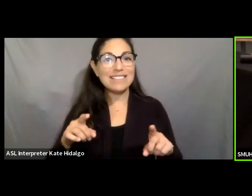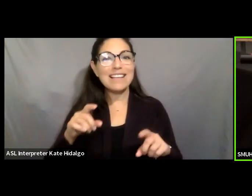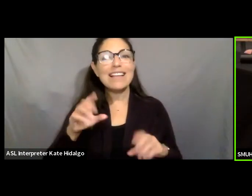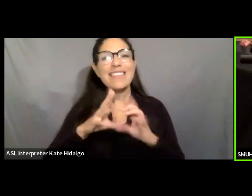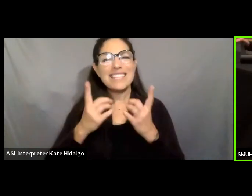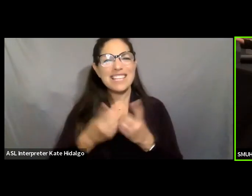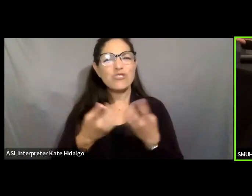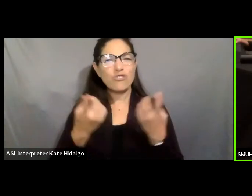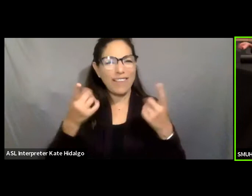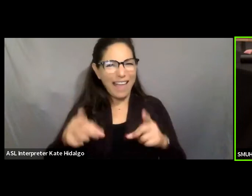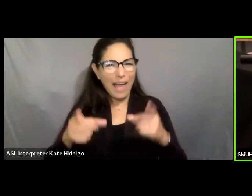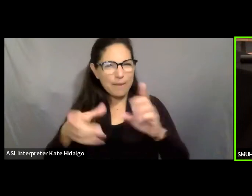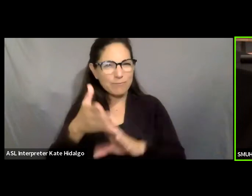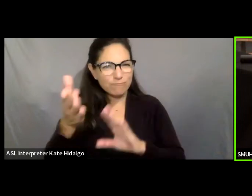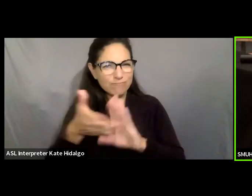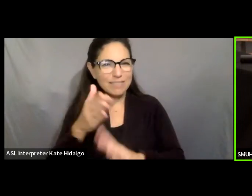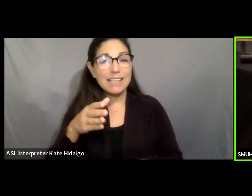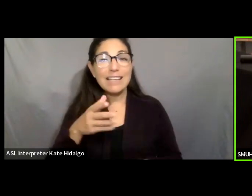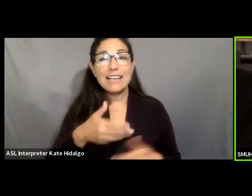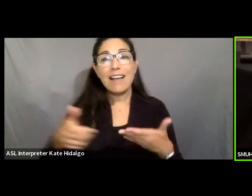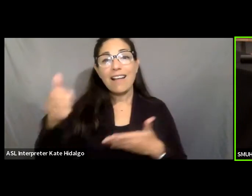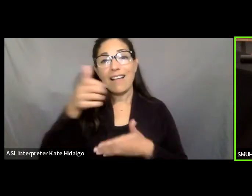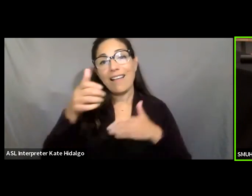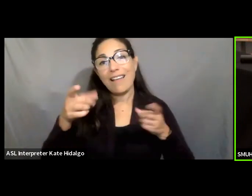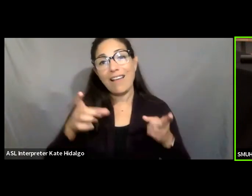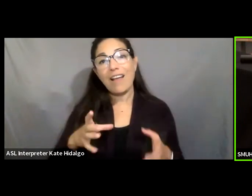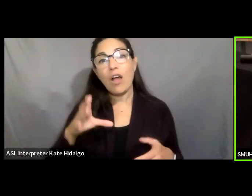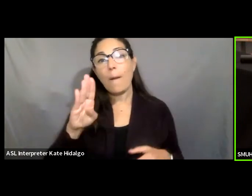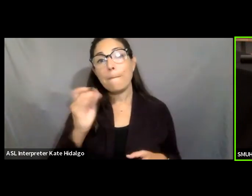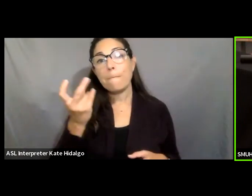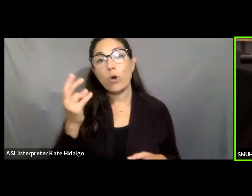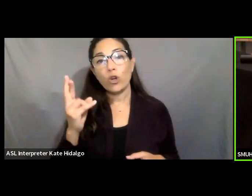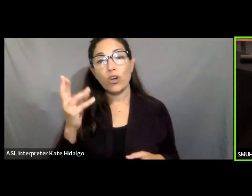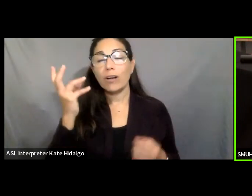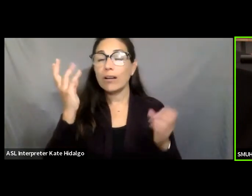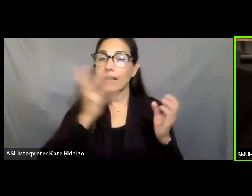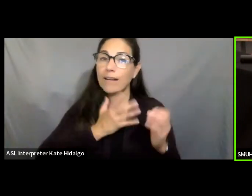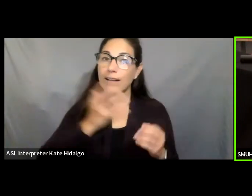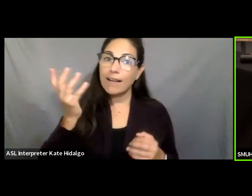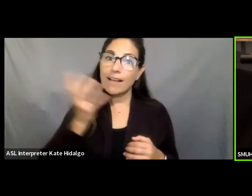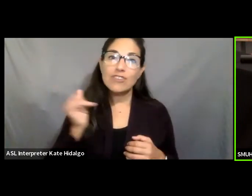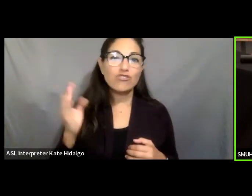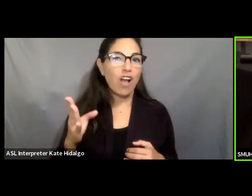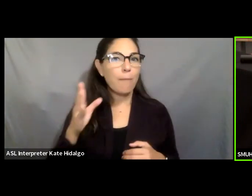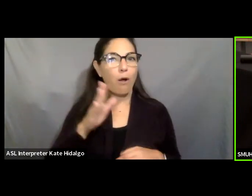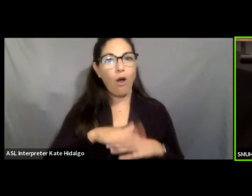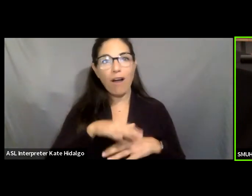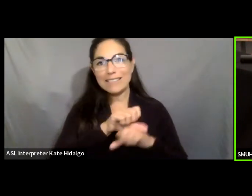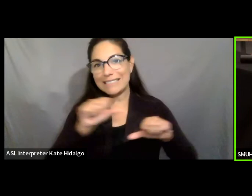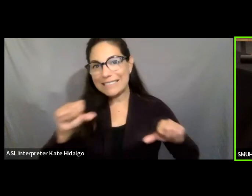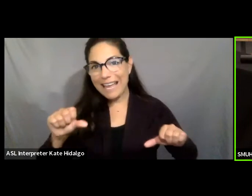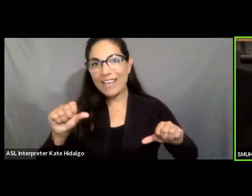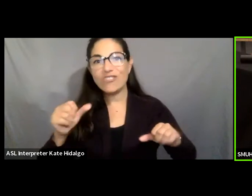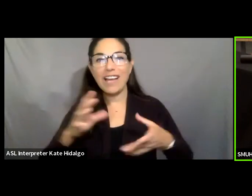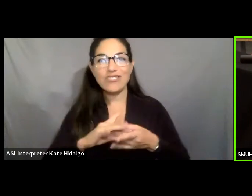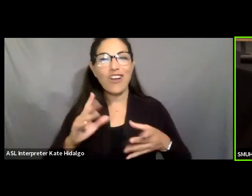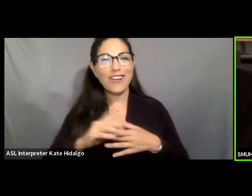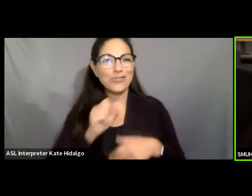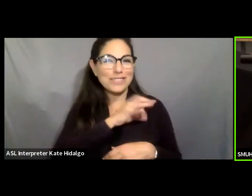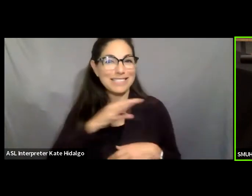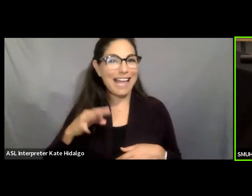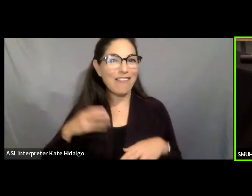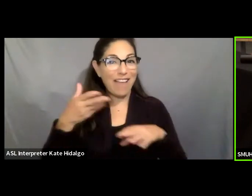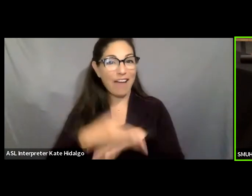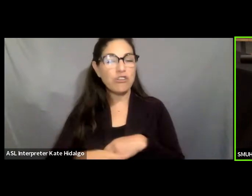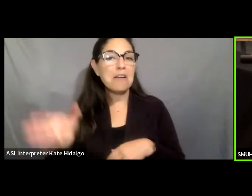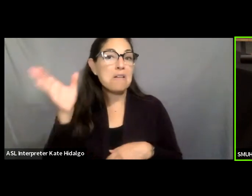and Superintendent Booker, you did an amazing job on stage. And I talked to some of the staff members afterwards. I